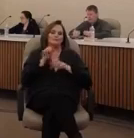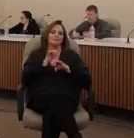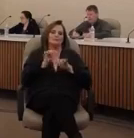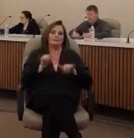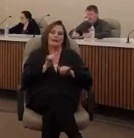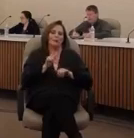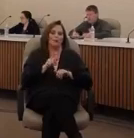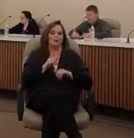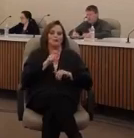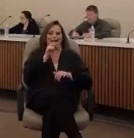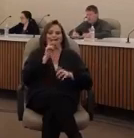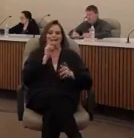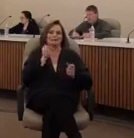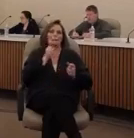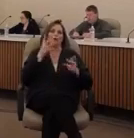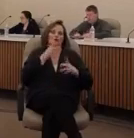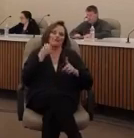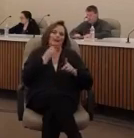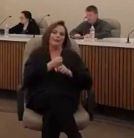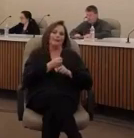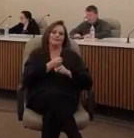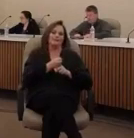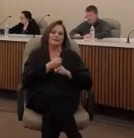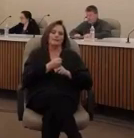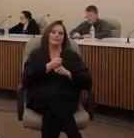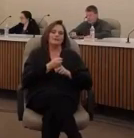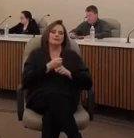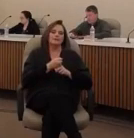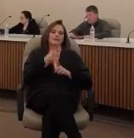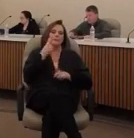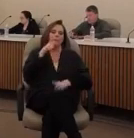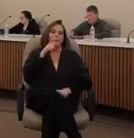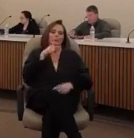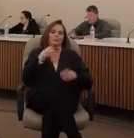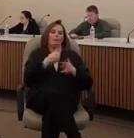neighborhood. So the applicant will need to address that. And